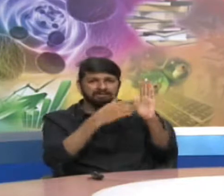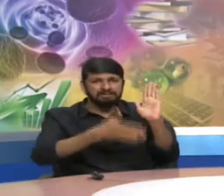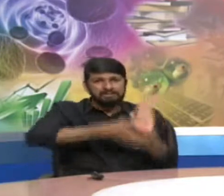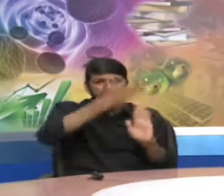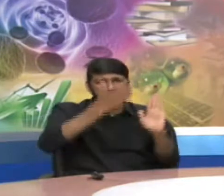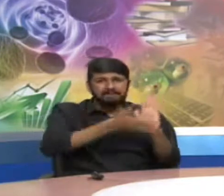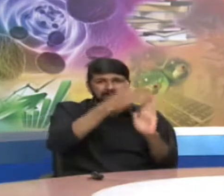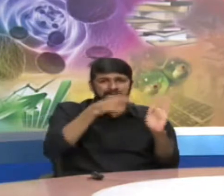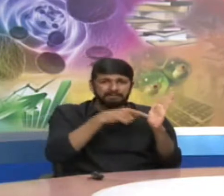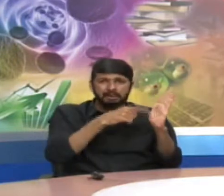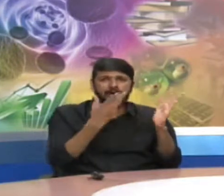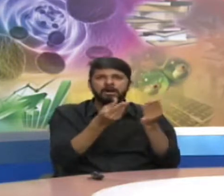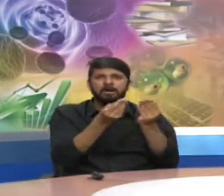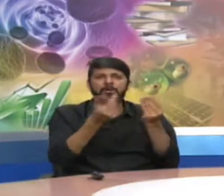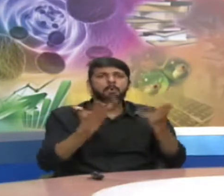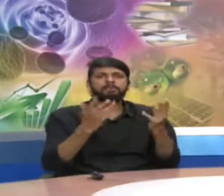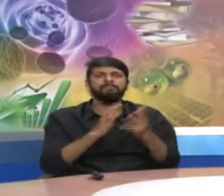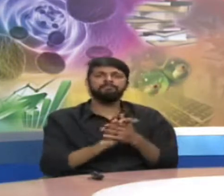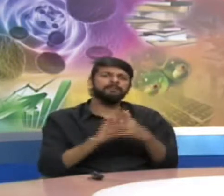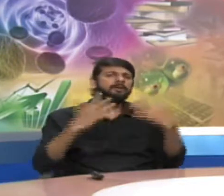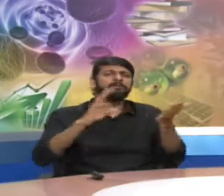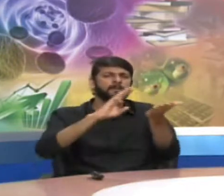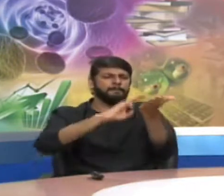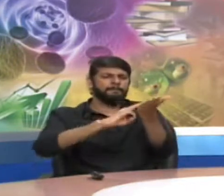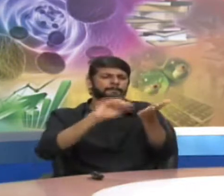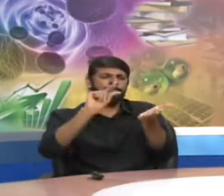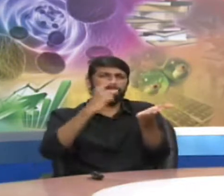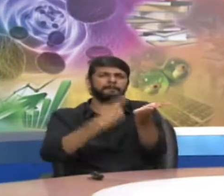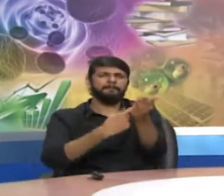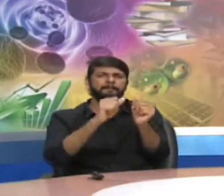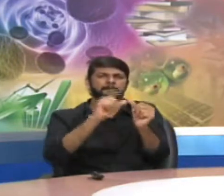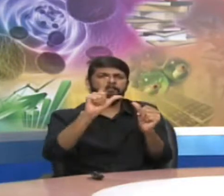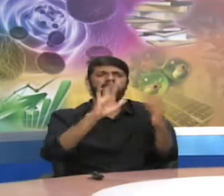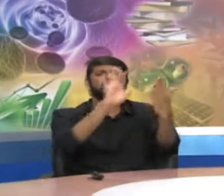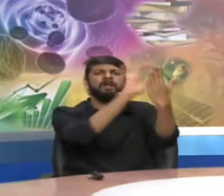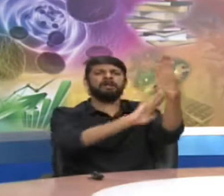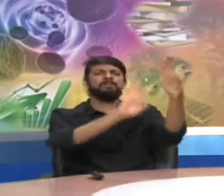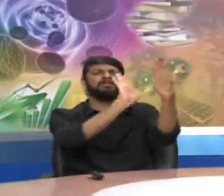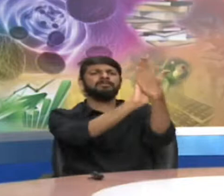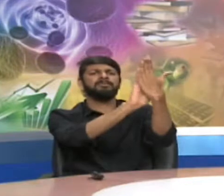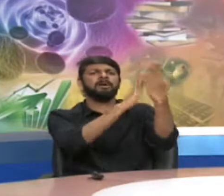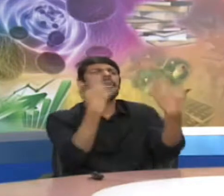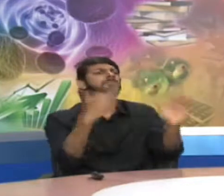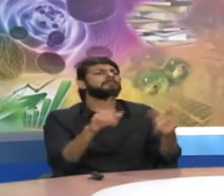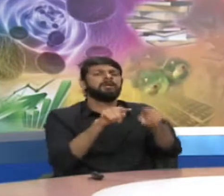So fresco is a technique of mural painting,